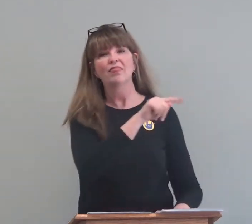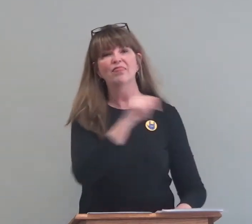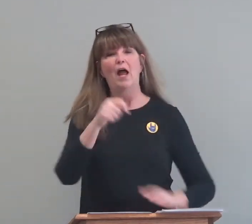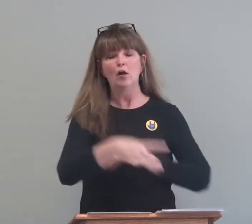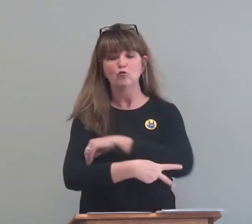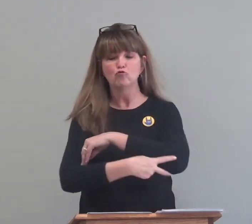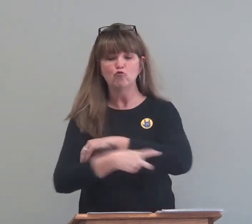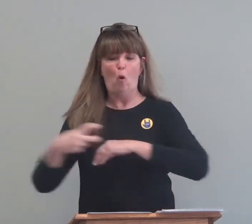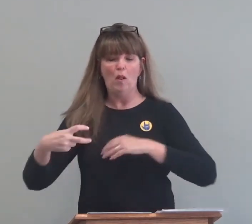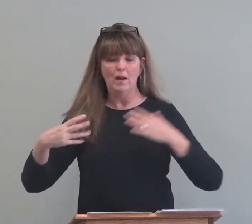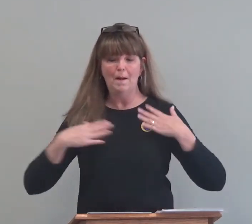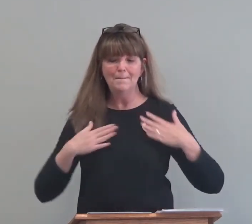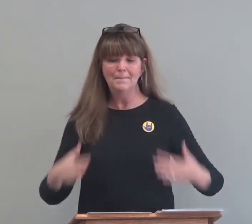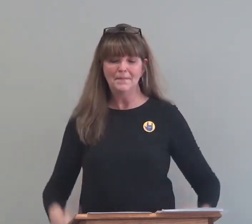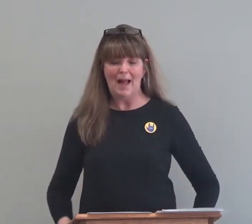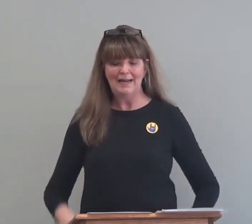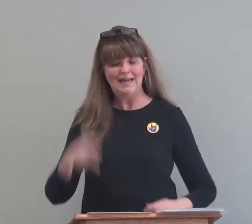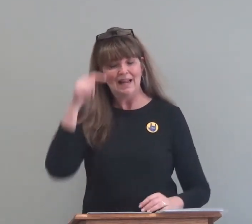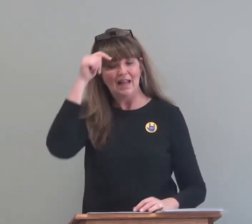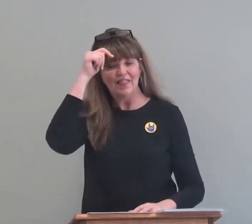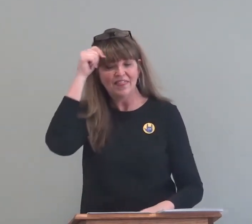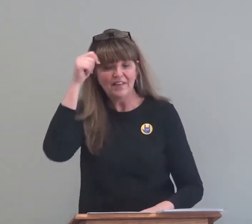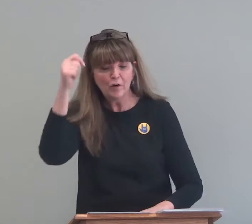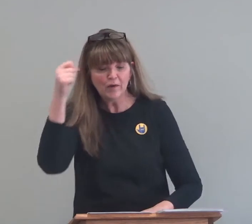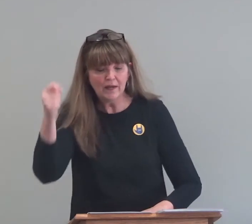known as the stolen body theory.